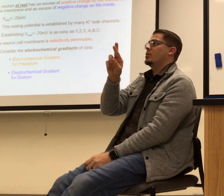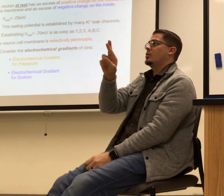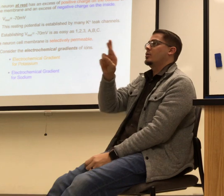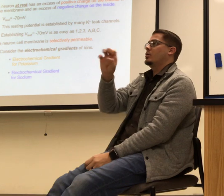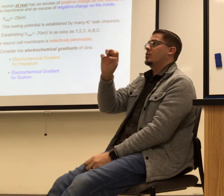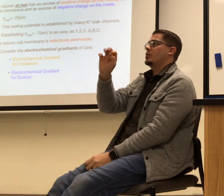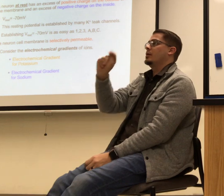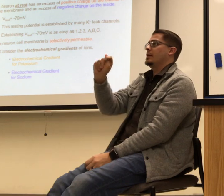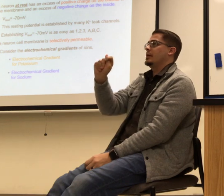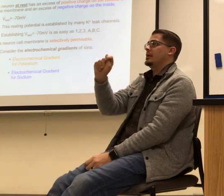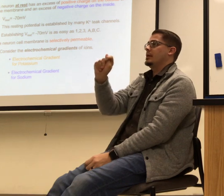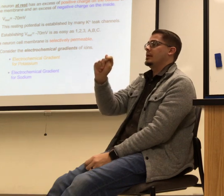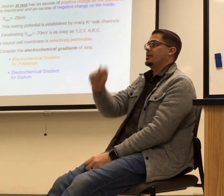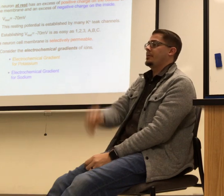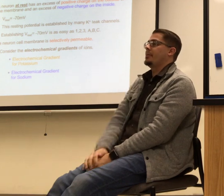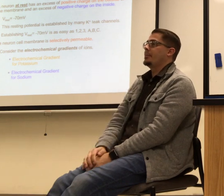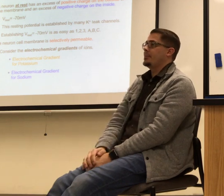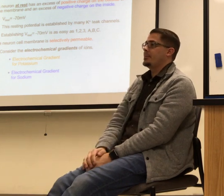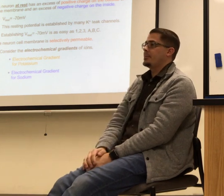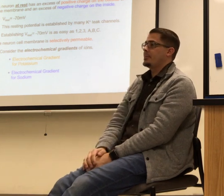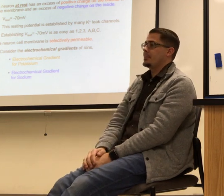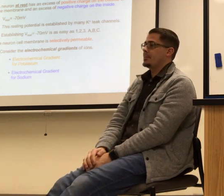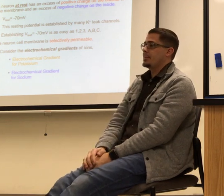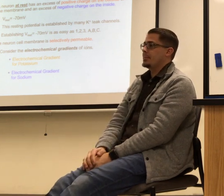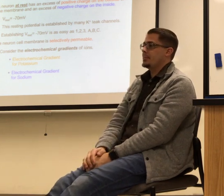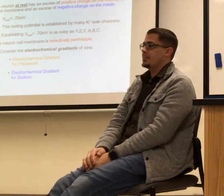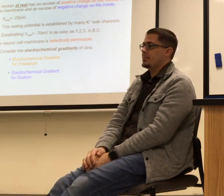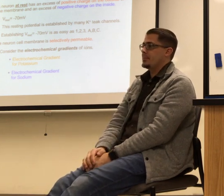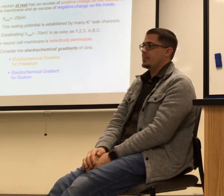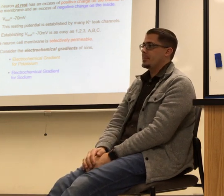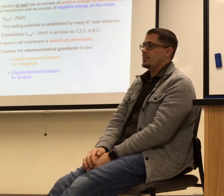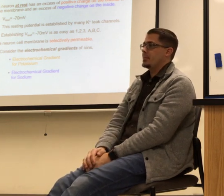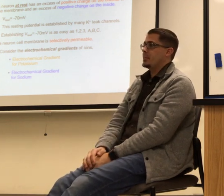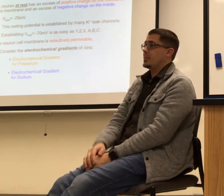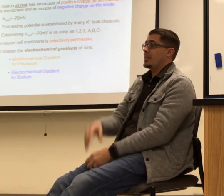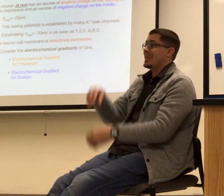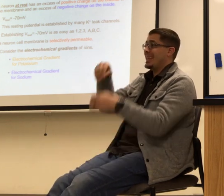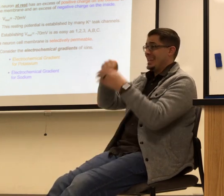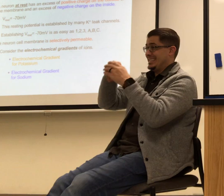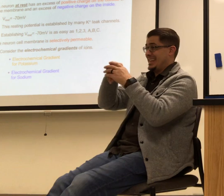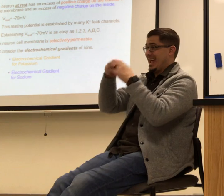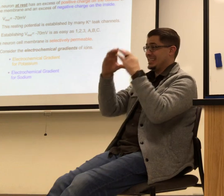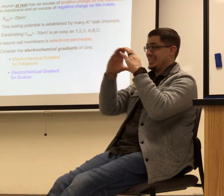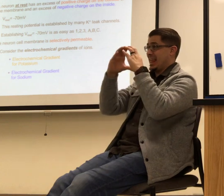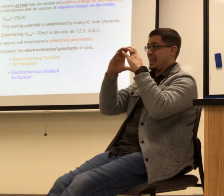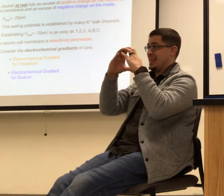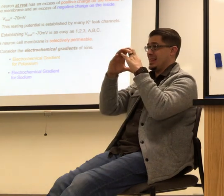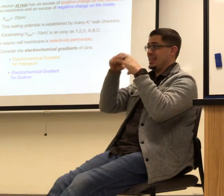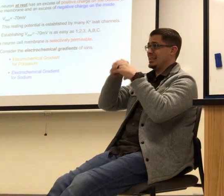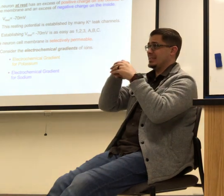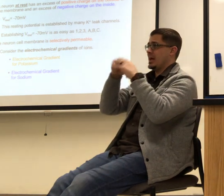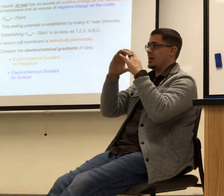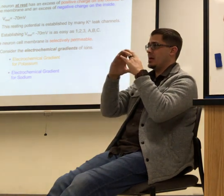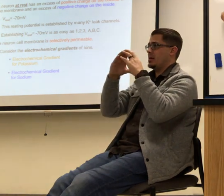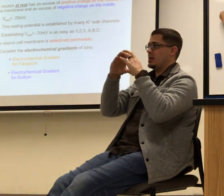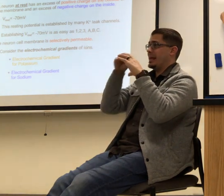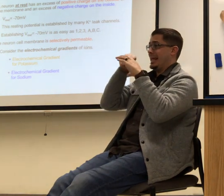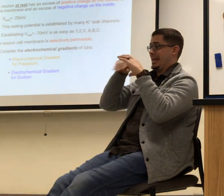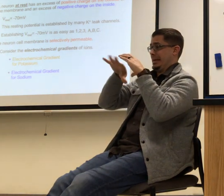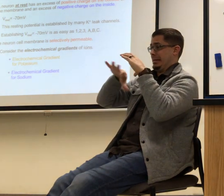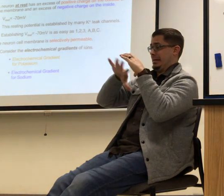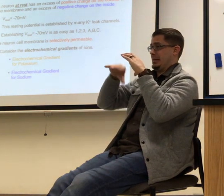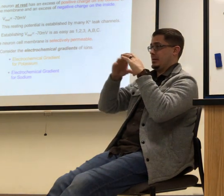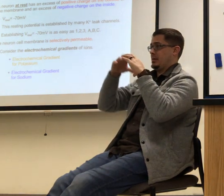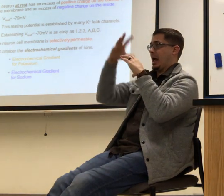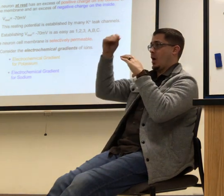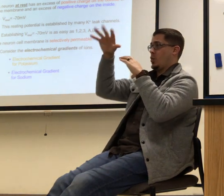So let's also remember that the inside of the cell, that's in,